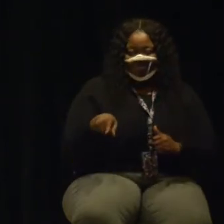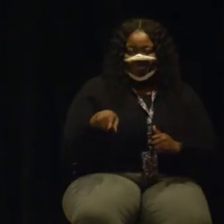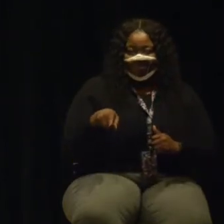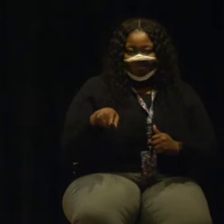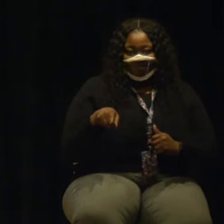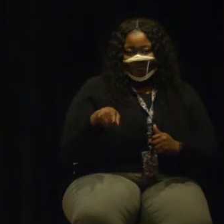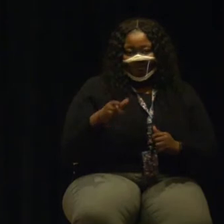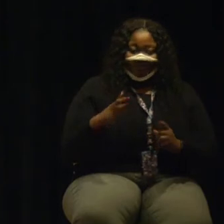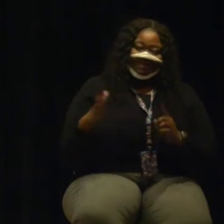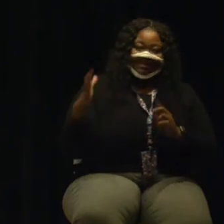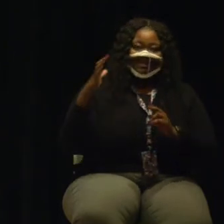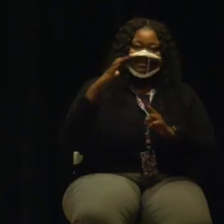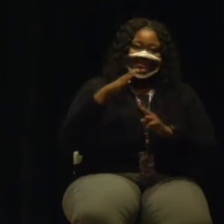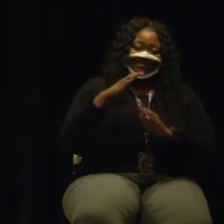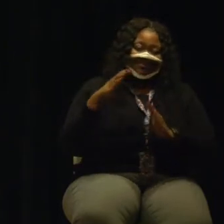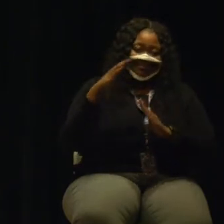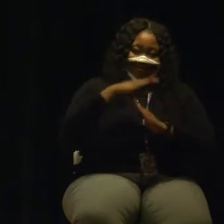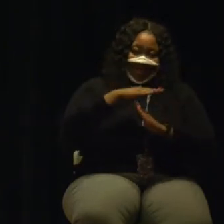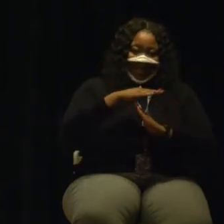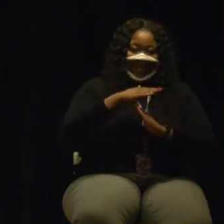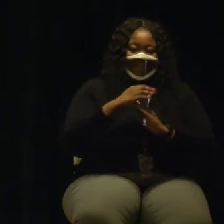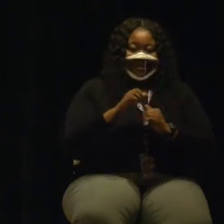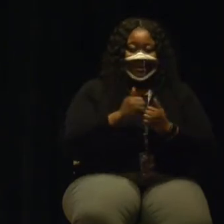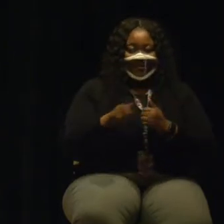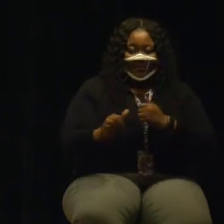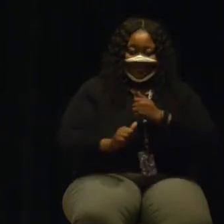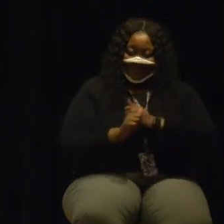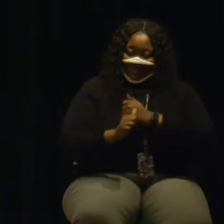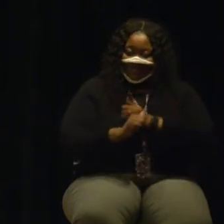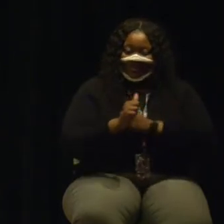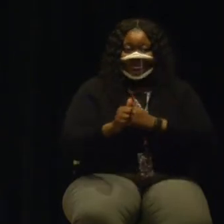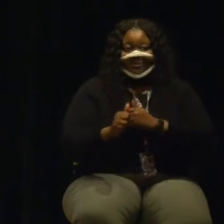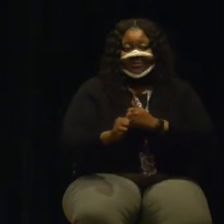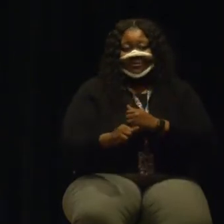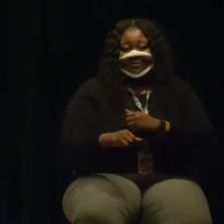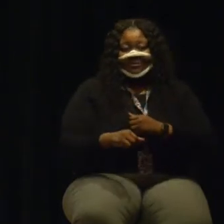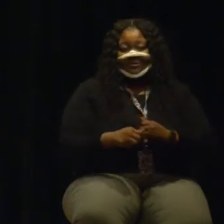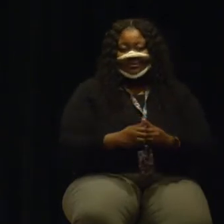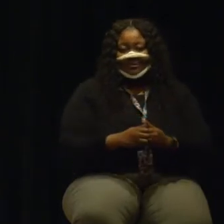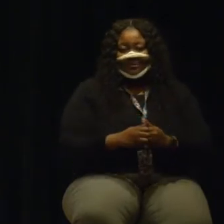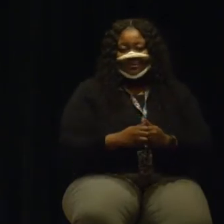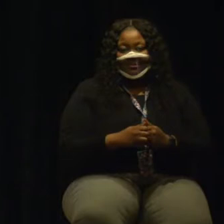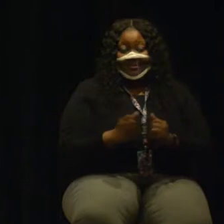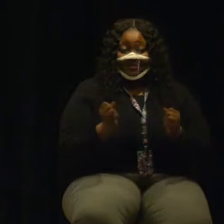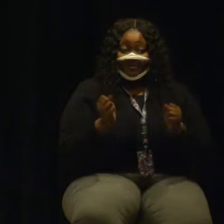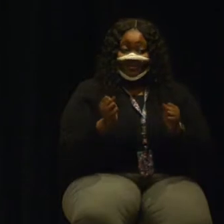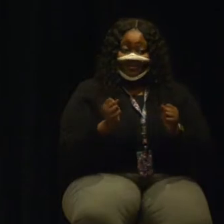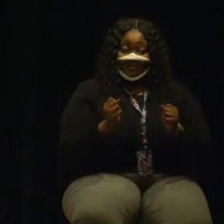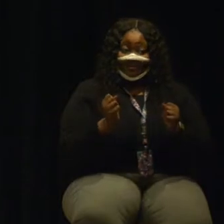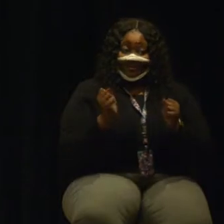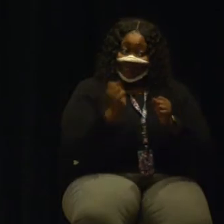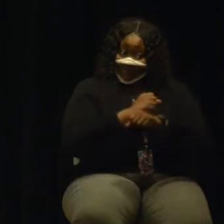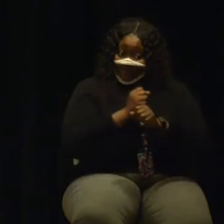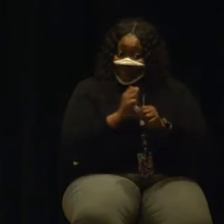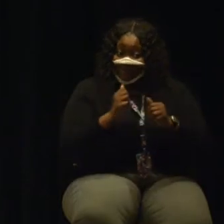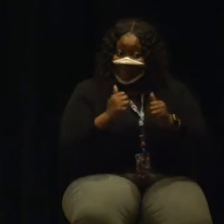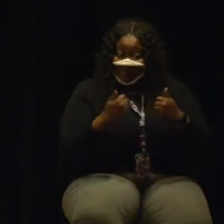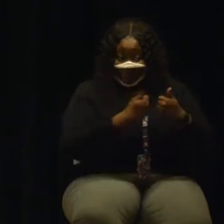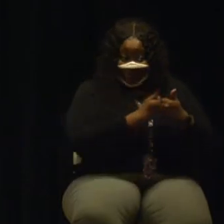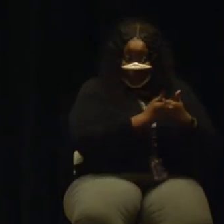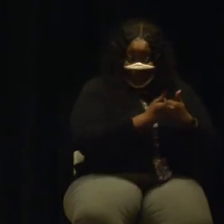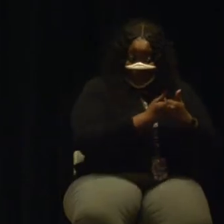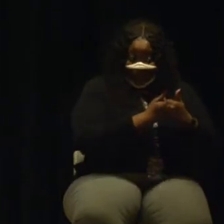how dangerous he must have felt to the people he was not only fighting against, but fighting in front